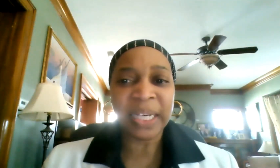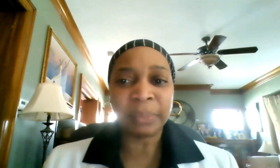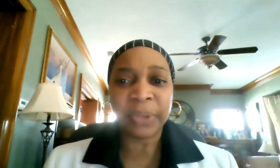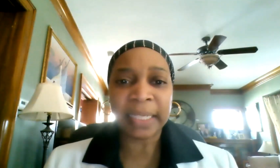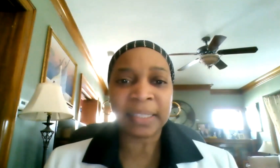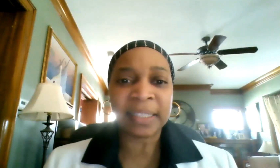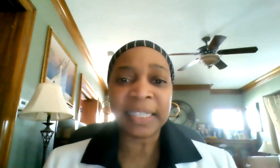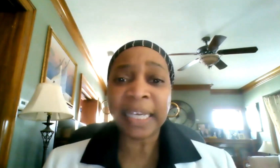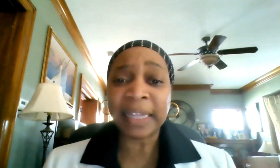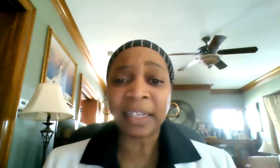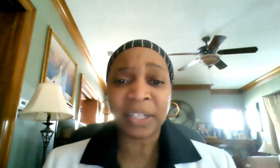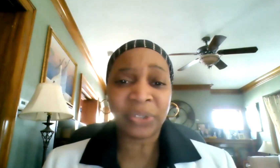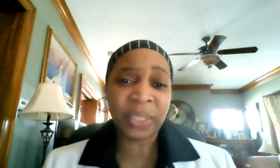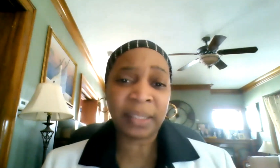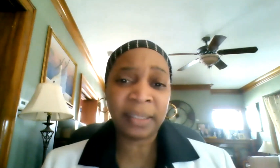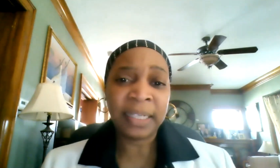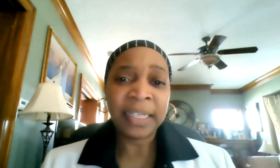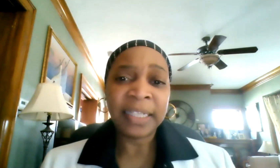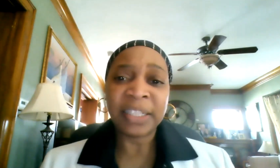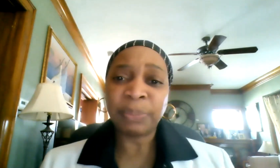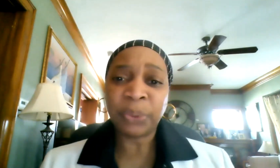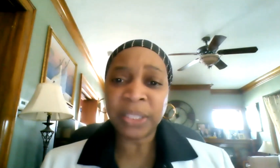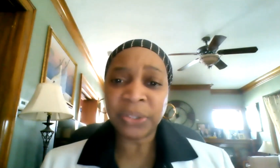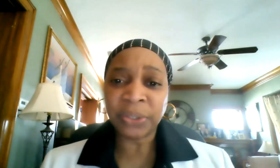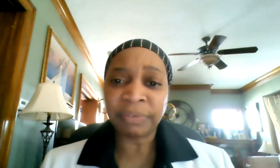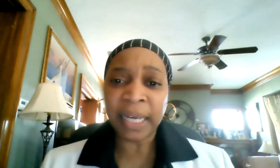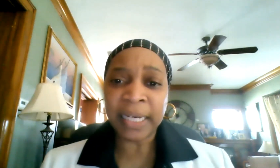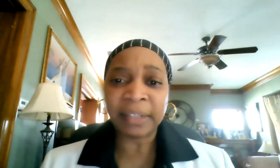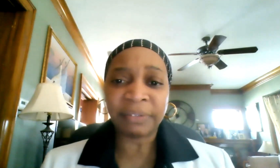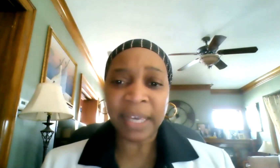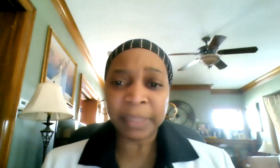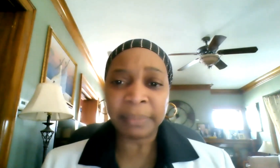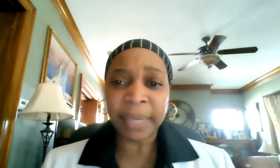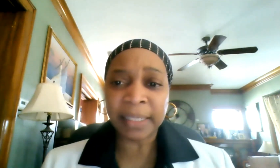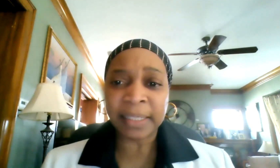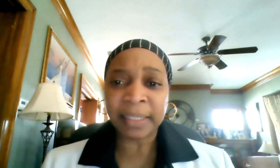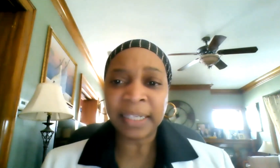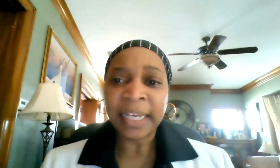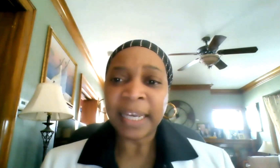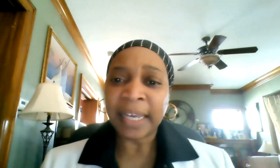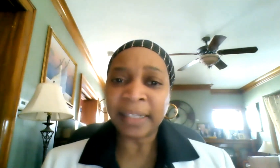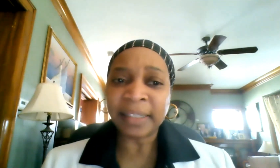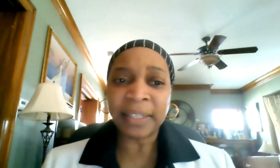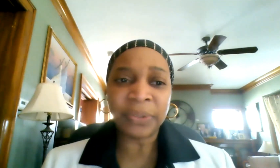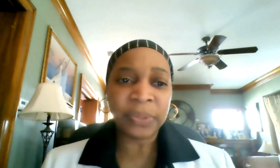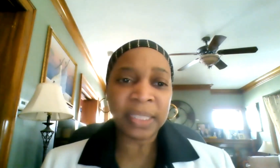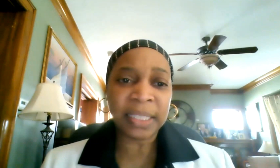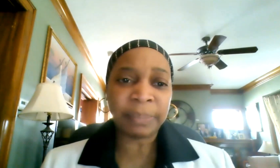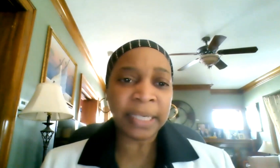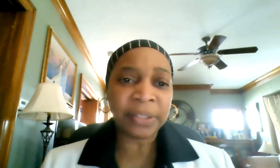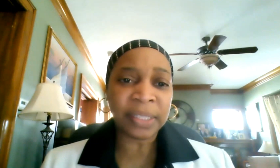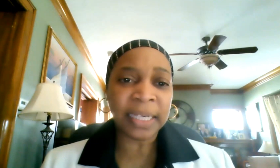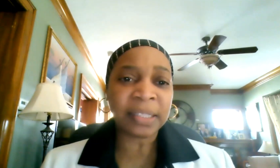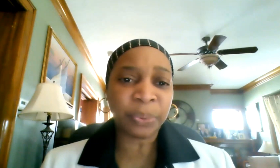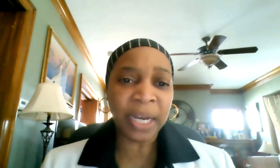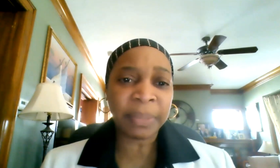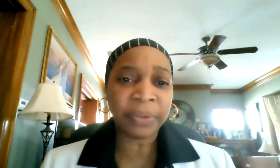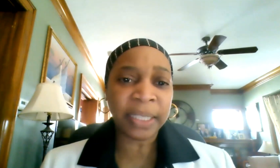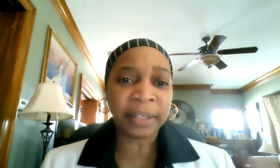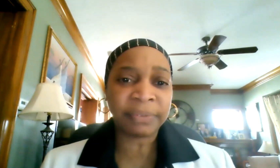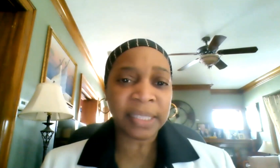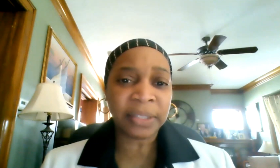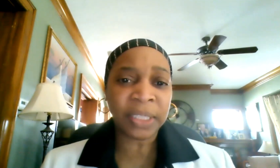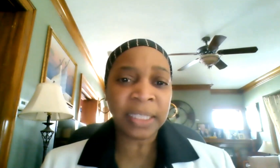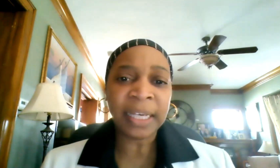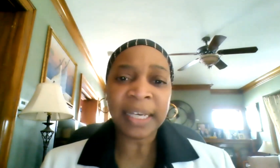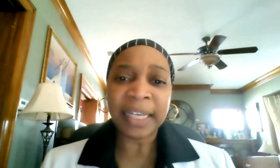medicine training practices in the country. He is board certified in family medicine and continues to see patients as a primary